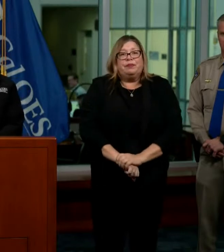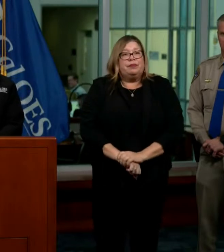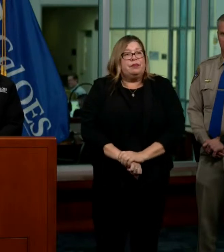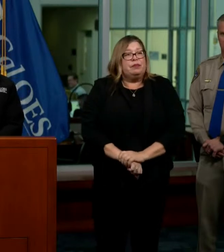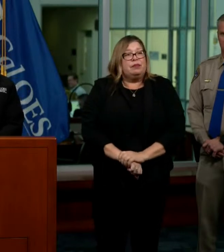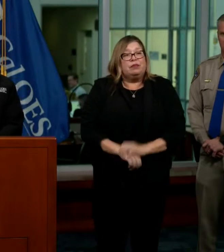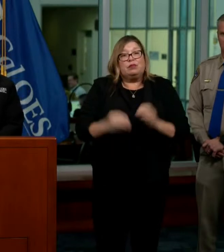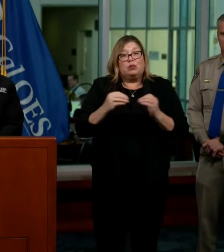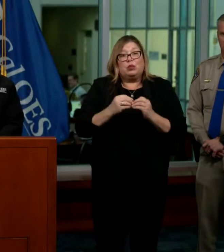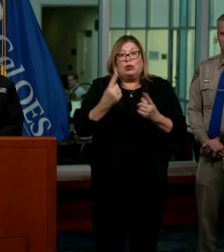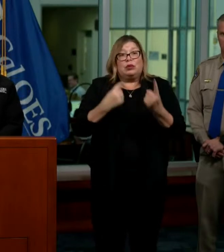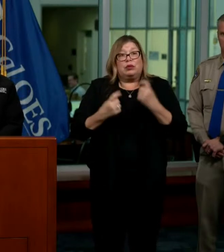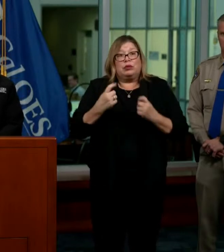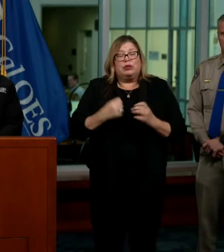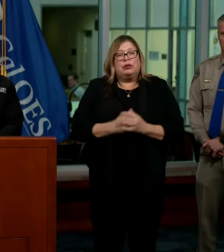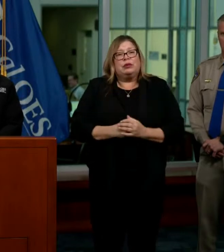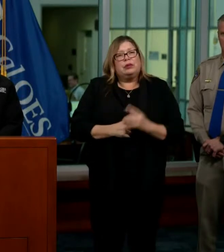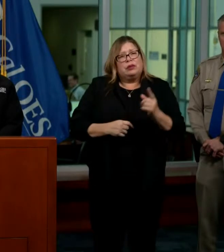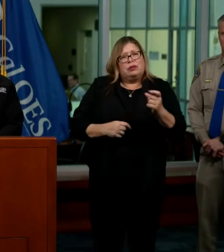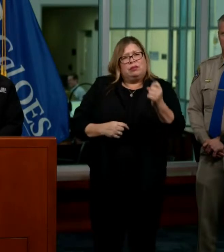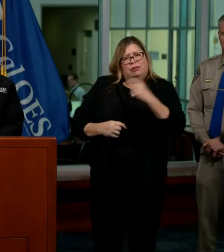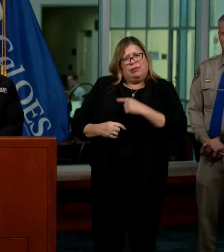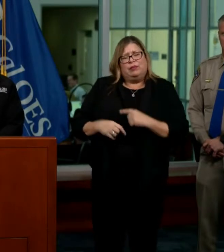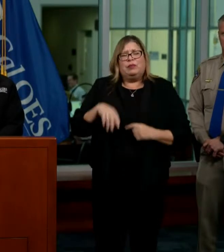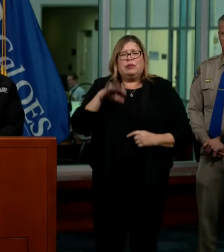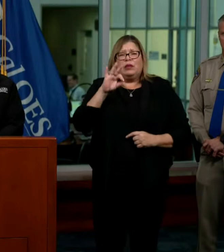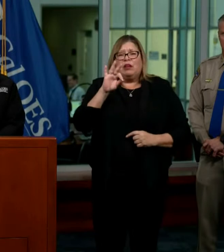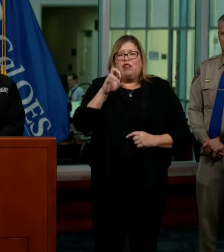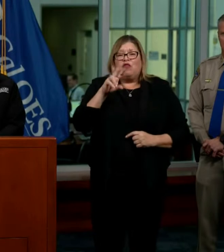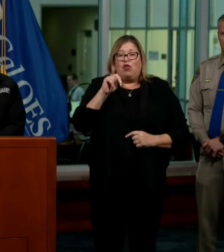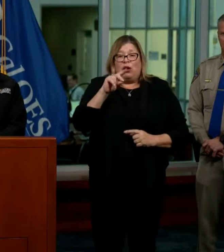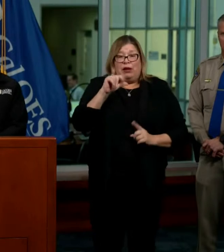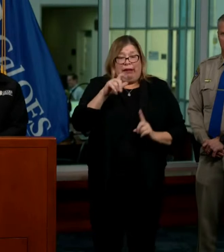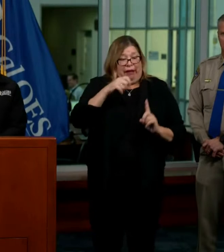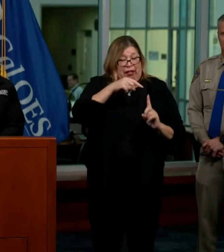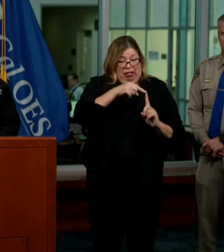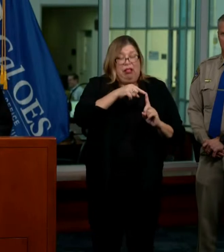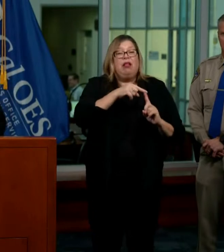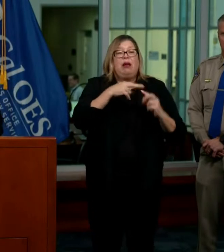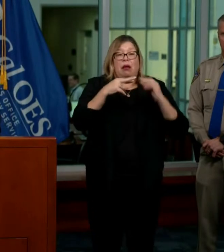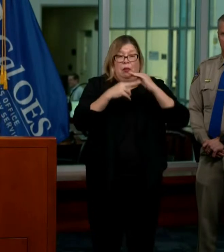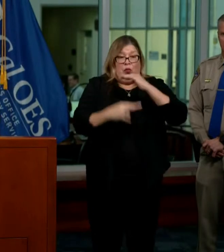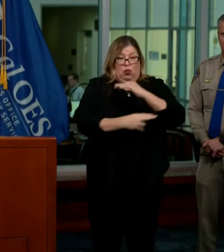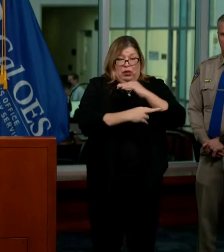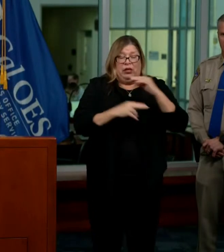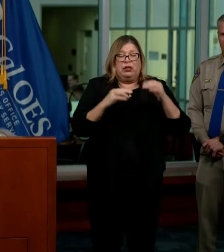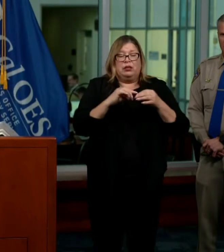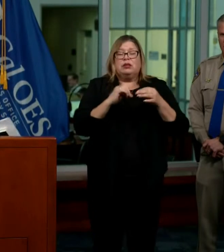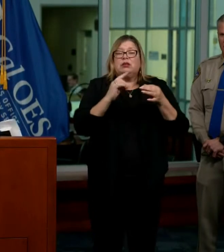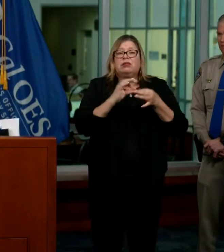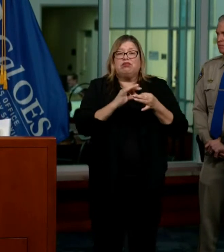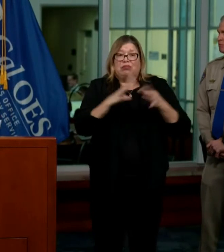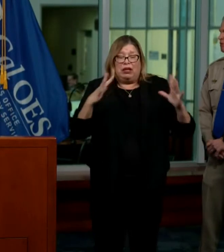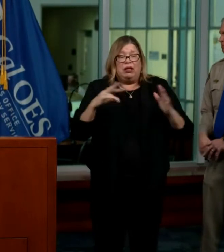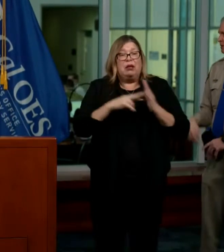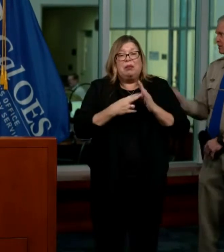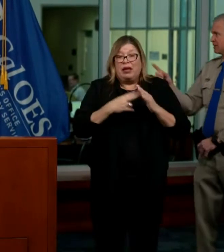Anything else? And how isolated is Ferndale with the bridge being out? Is that the only road in? Commissioner, you want to talk